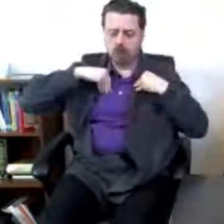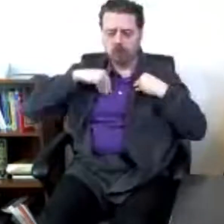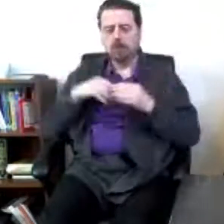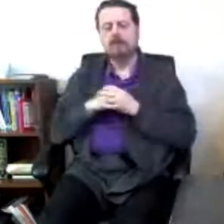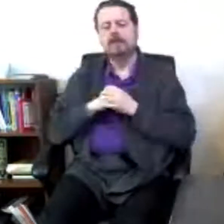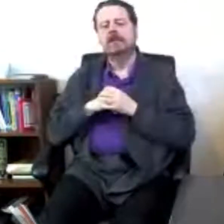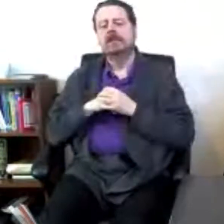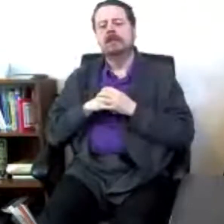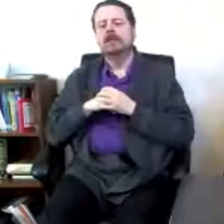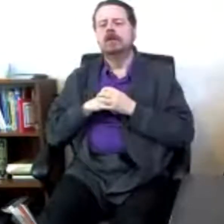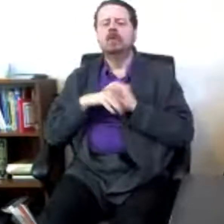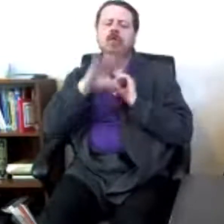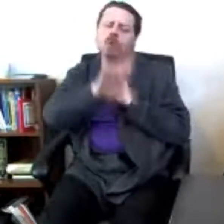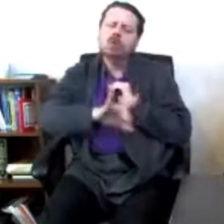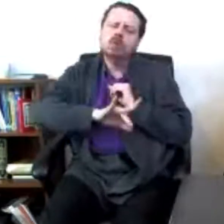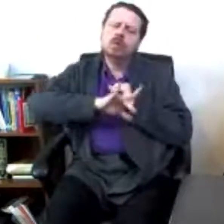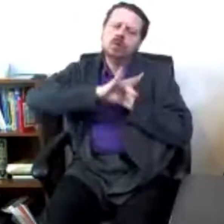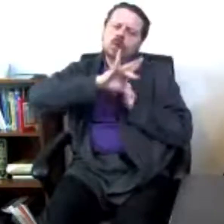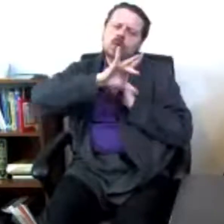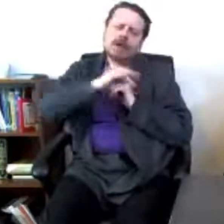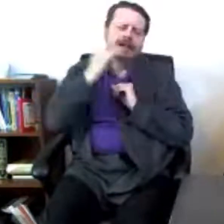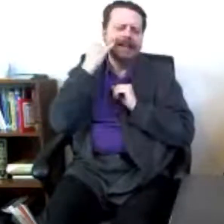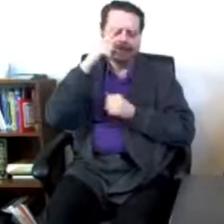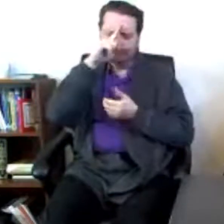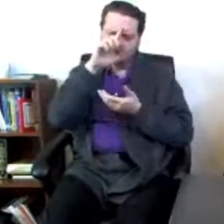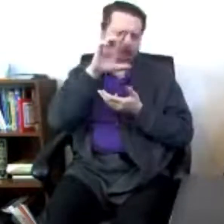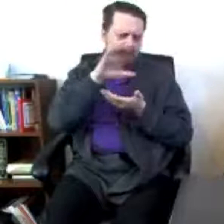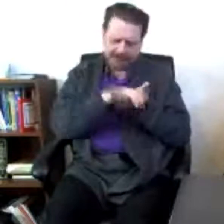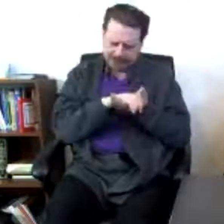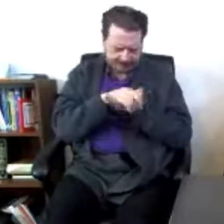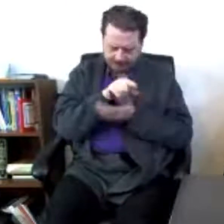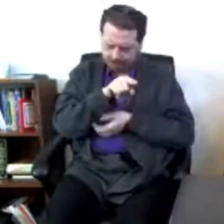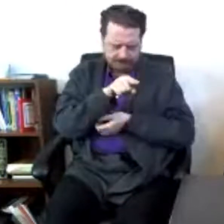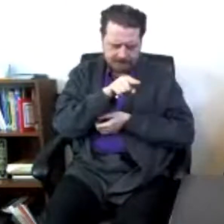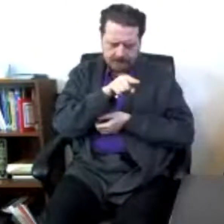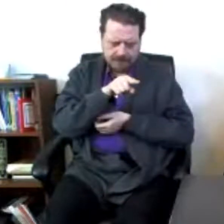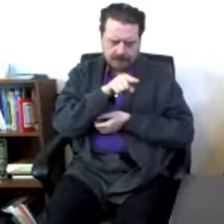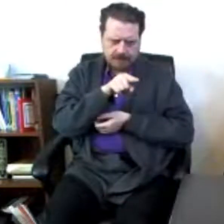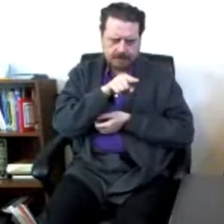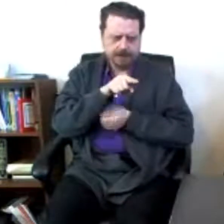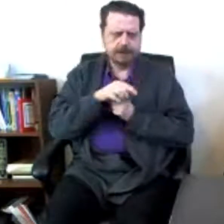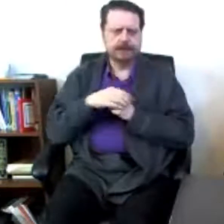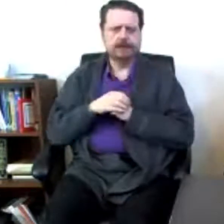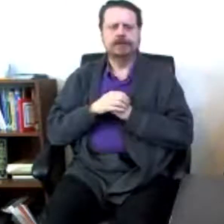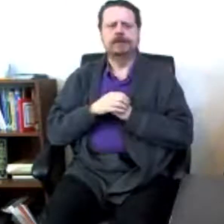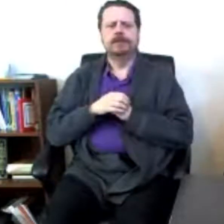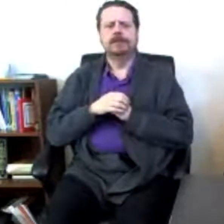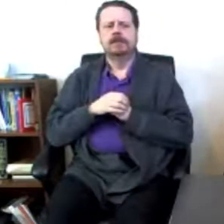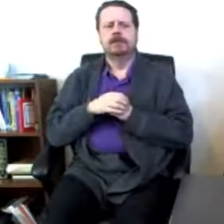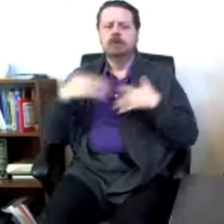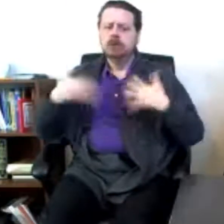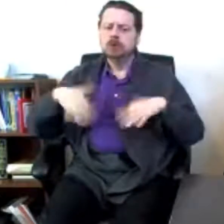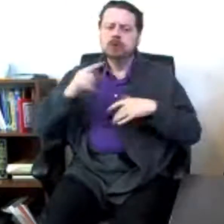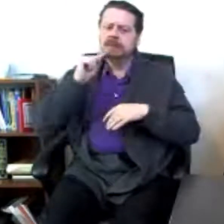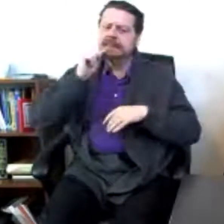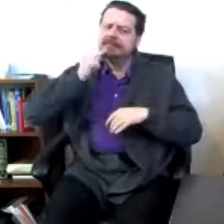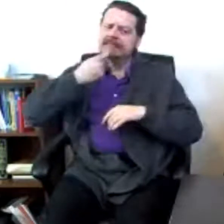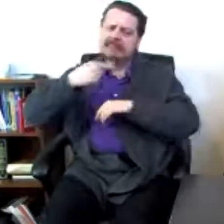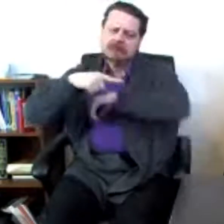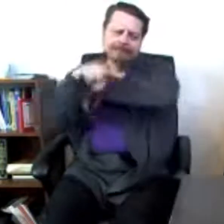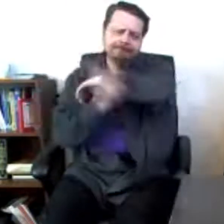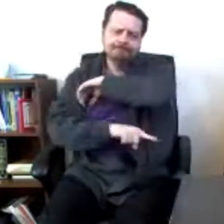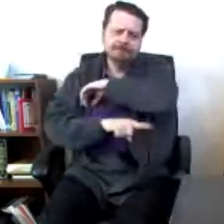And woe to the disbelievers of a grave and very severe torment.